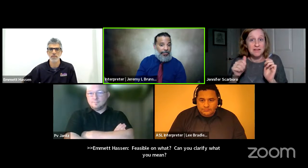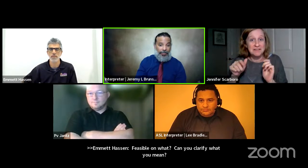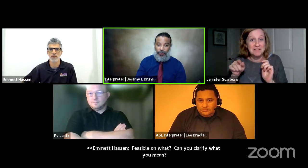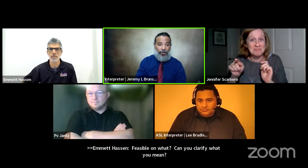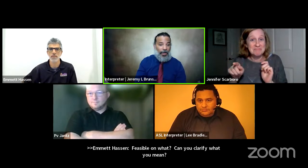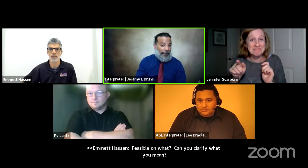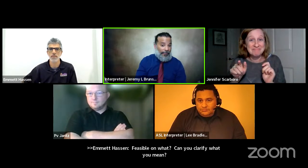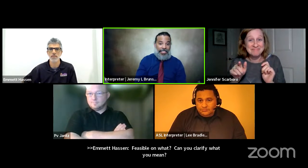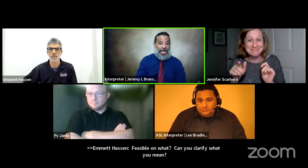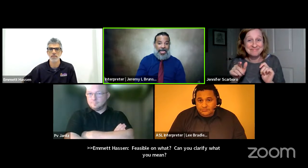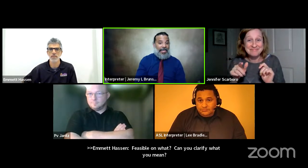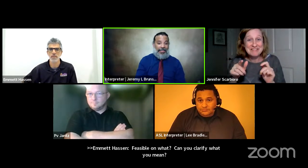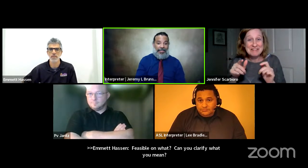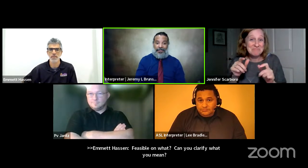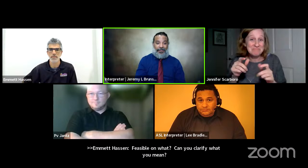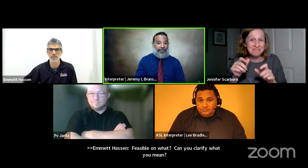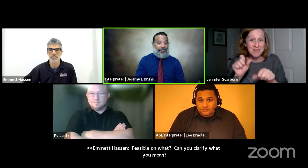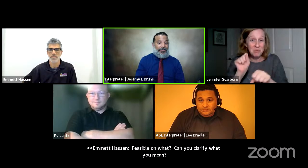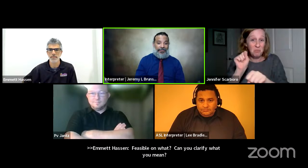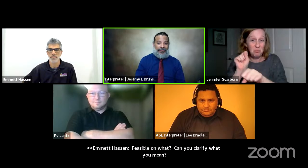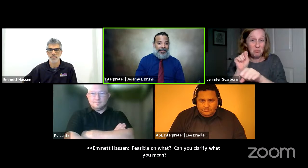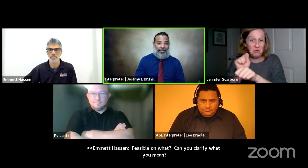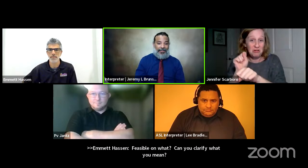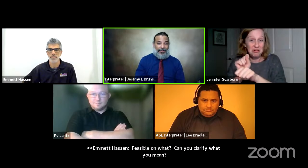And they do every day